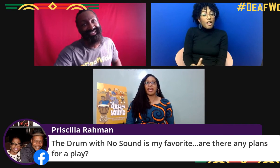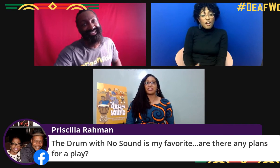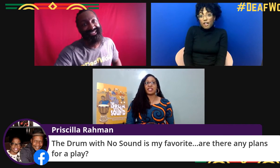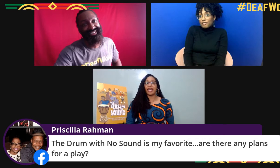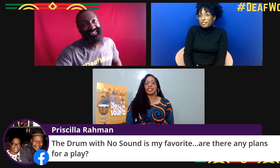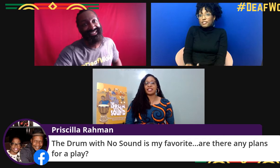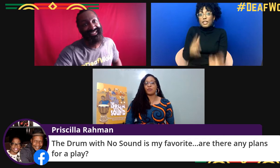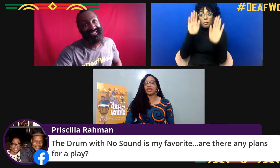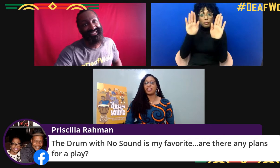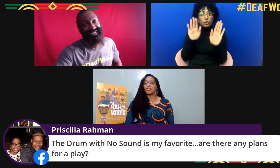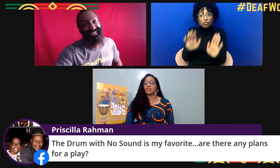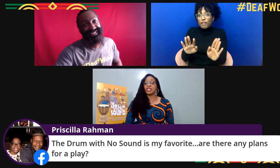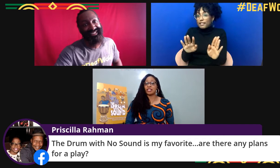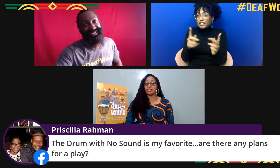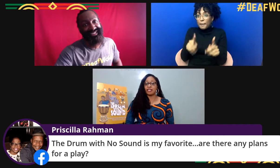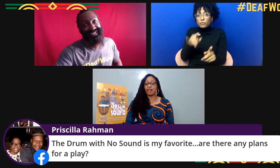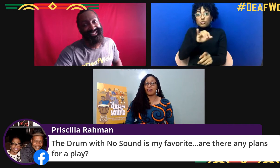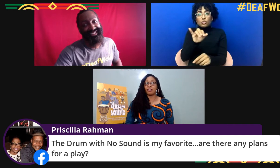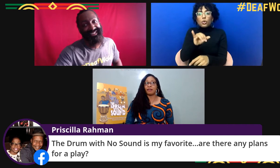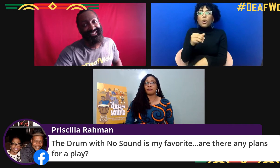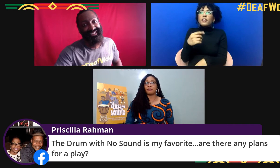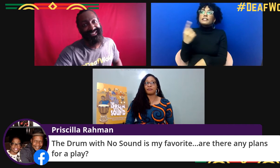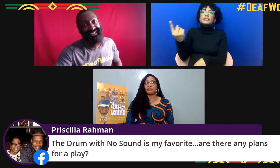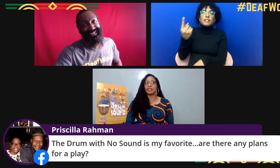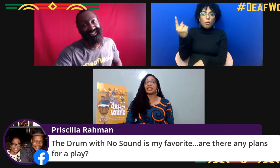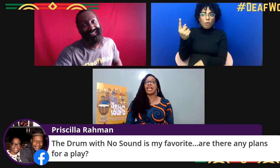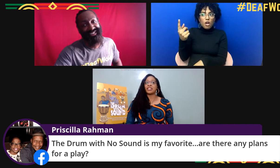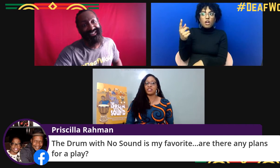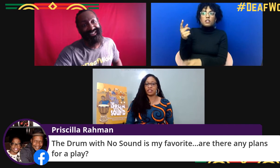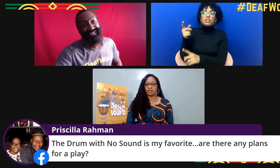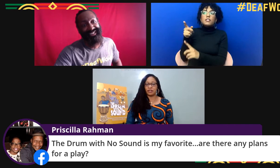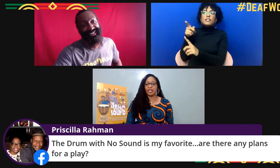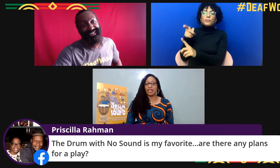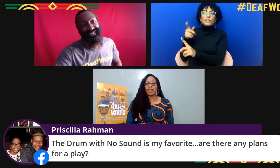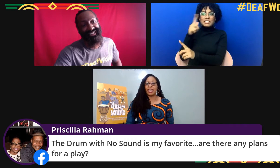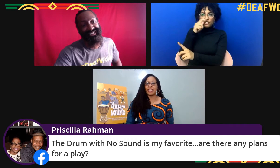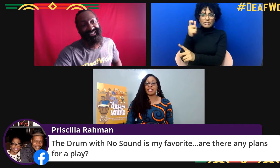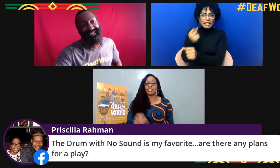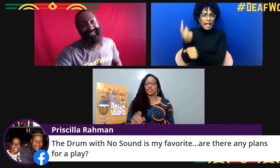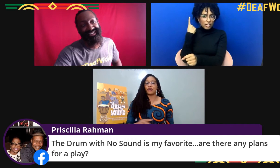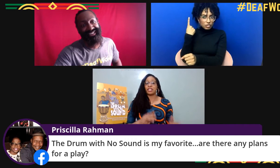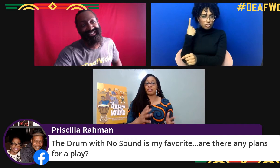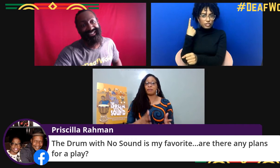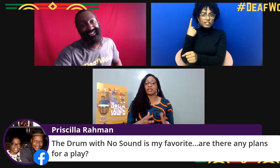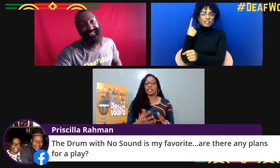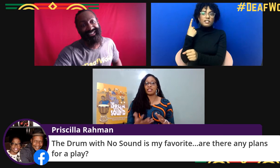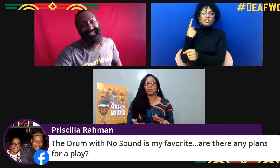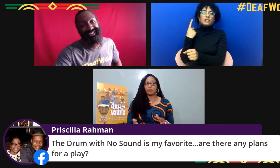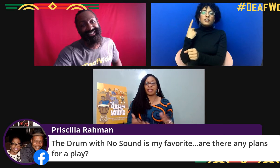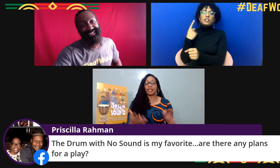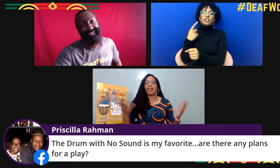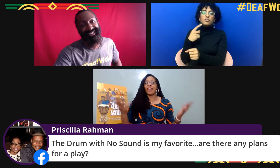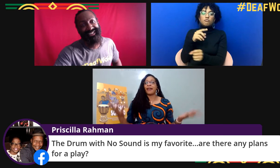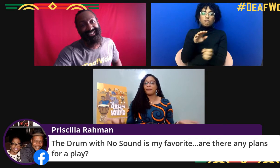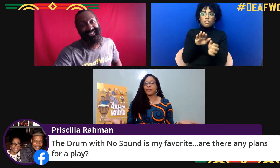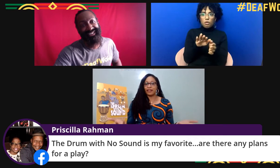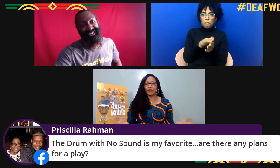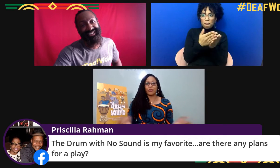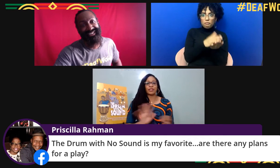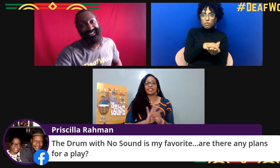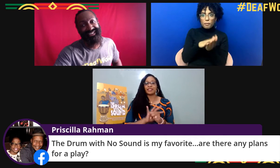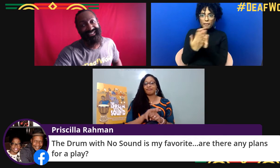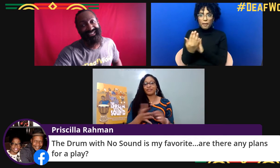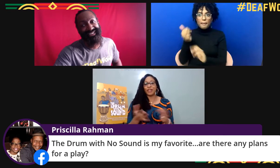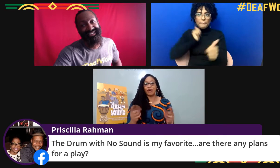as well. I actually had someone interested um, last year in turning the book into a play. But